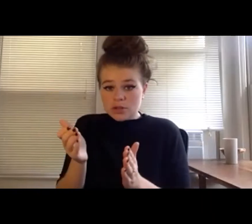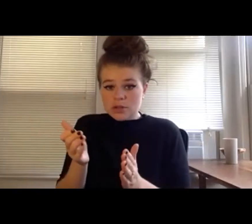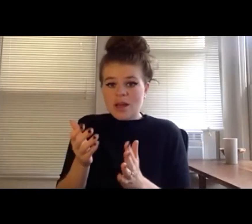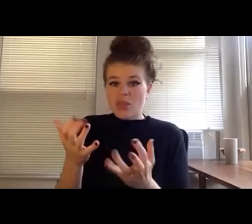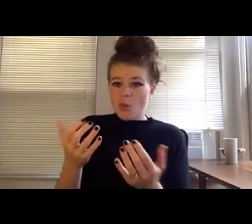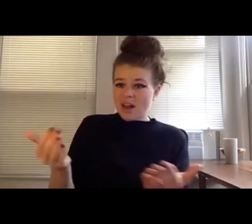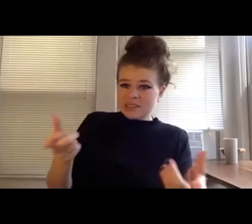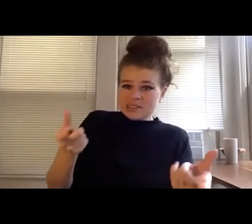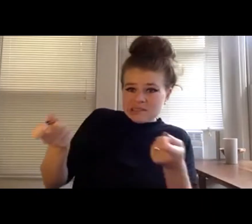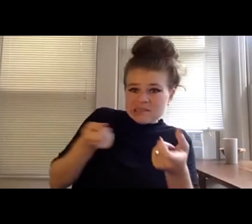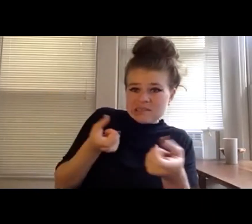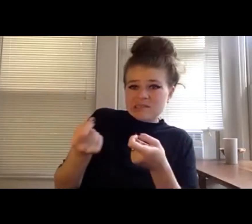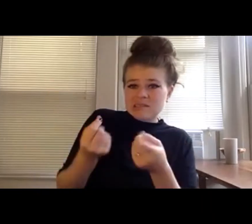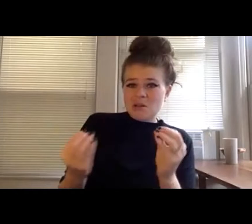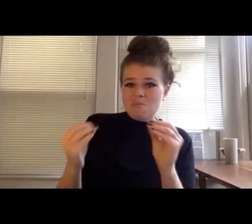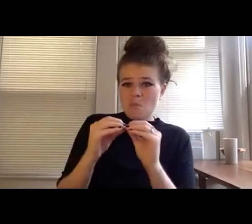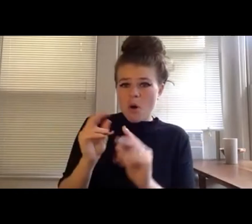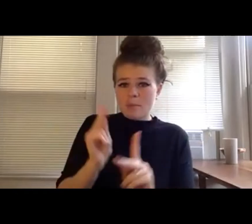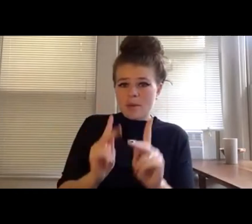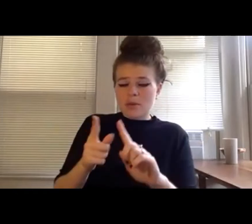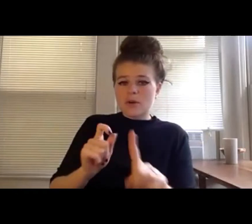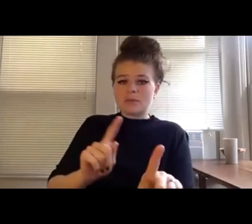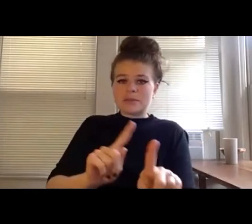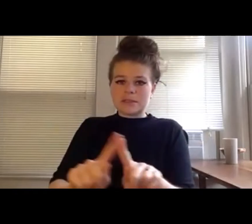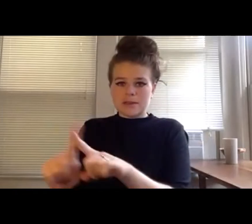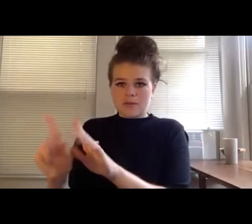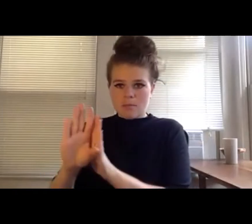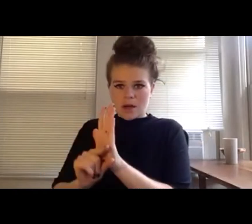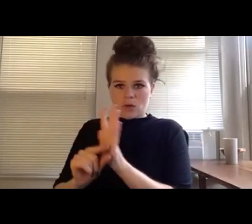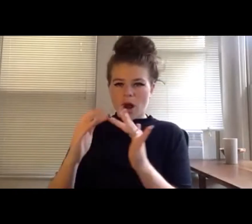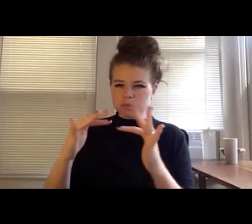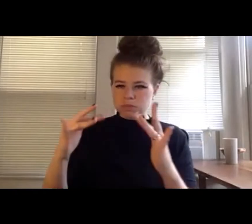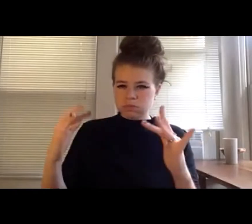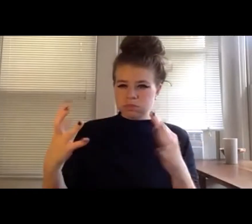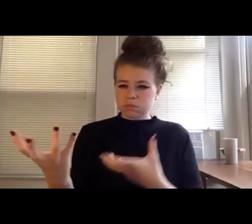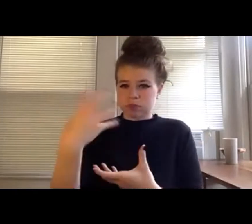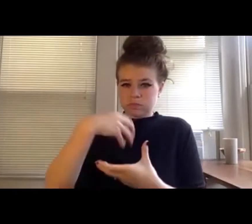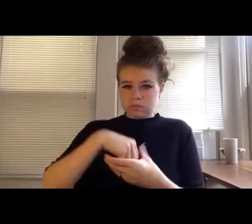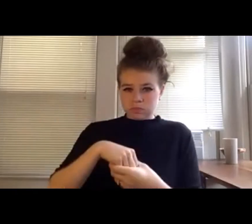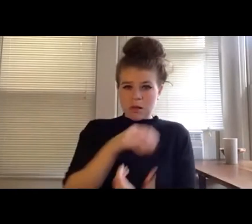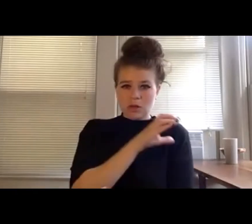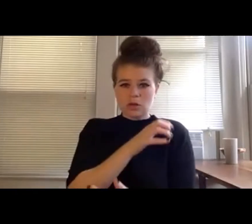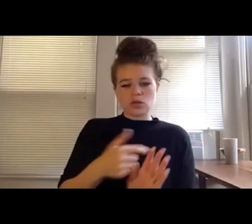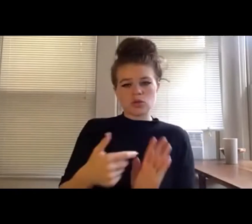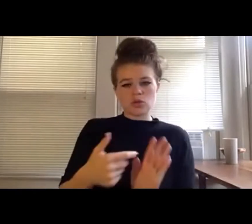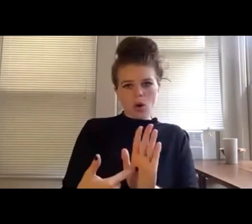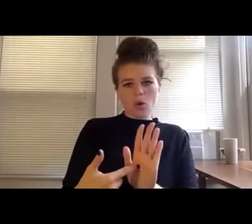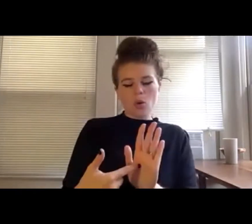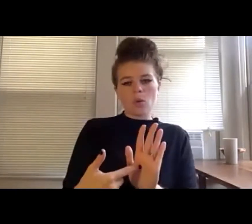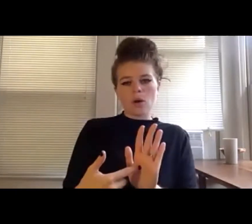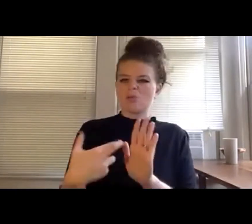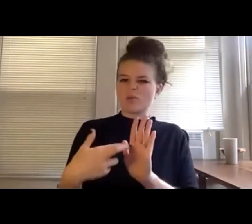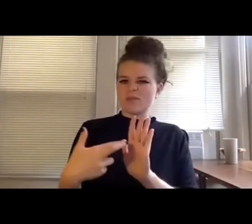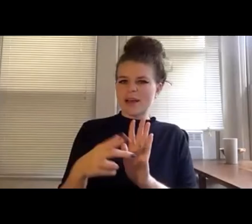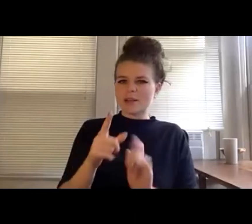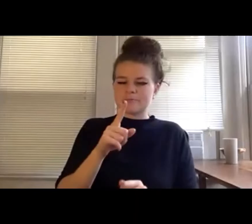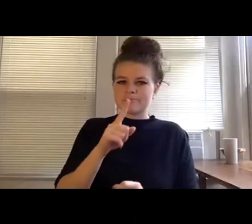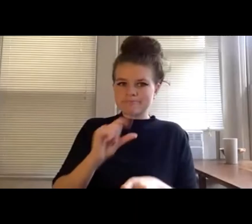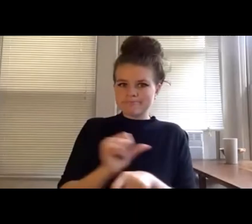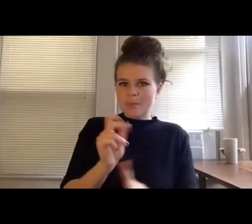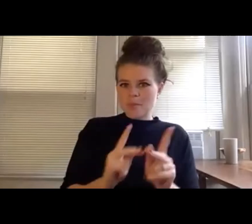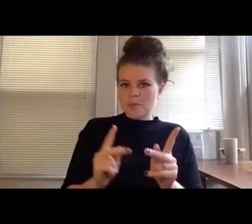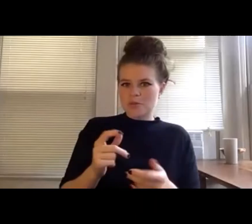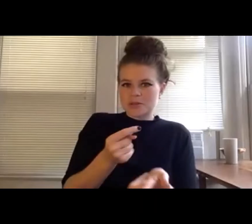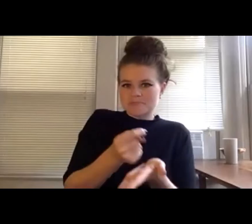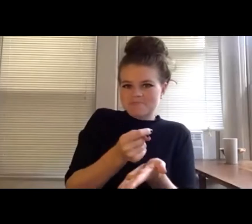more patients who are from different backgrounds to reflect who the patients that we treat. The reason why it's